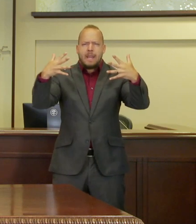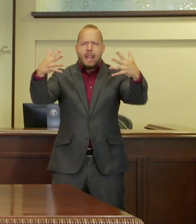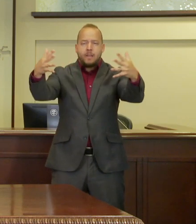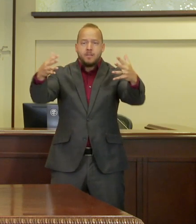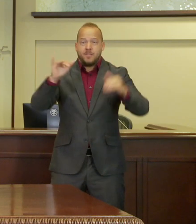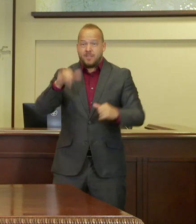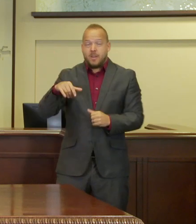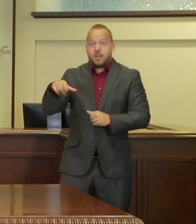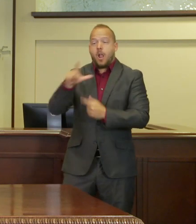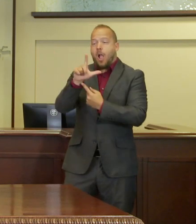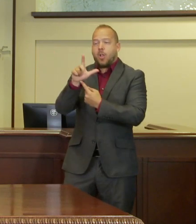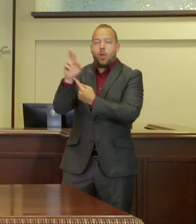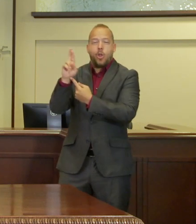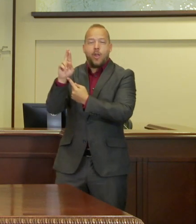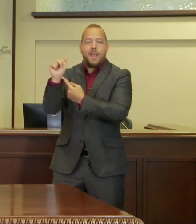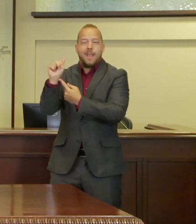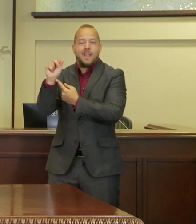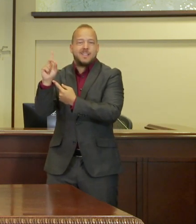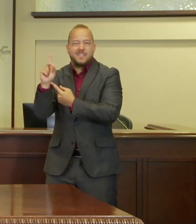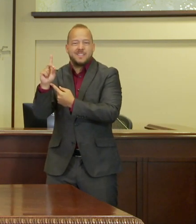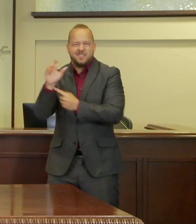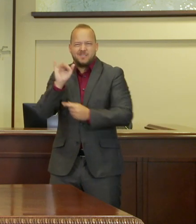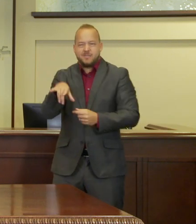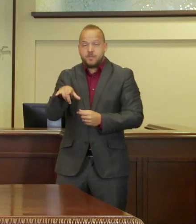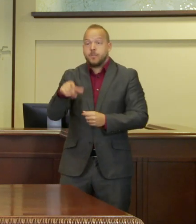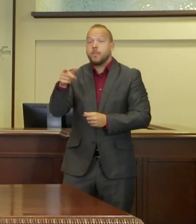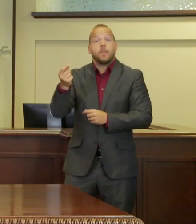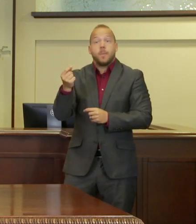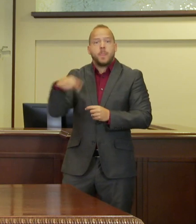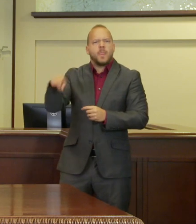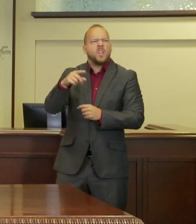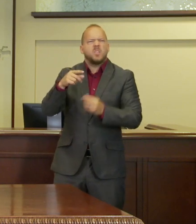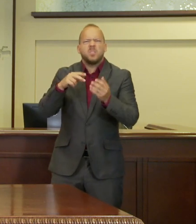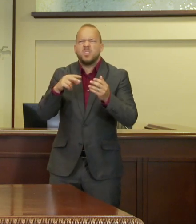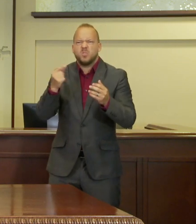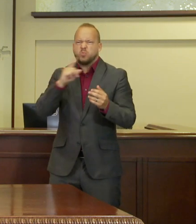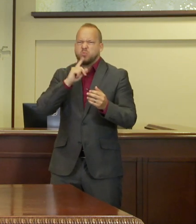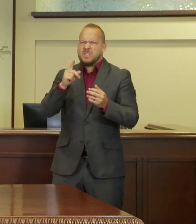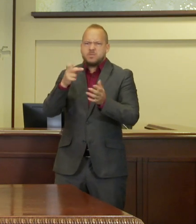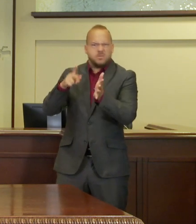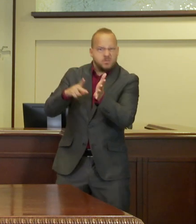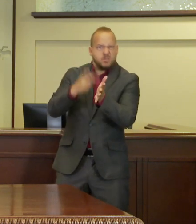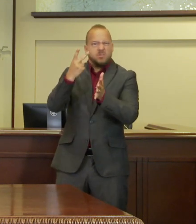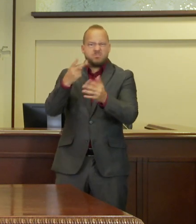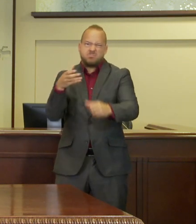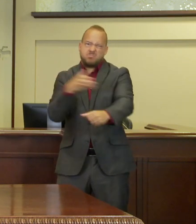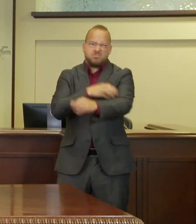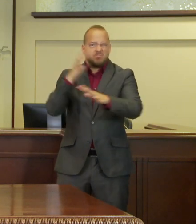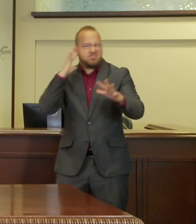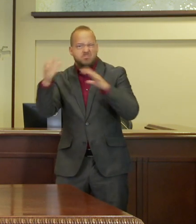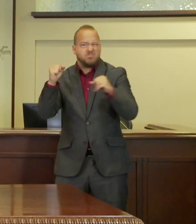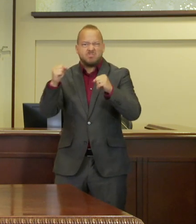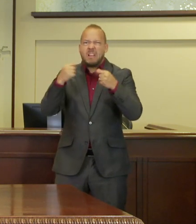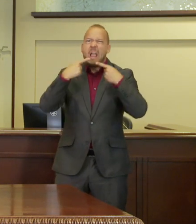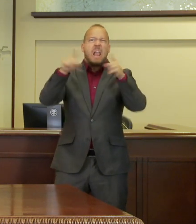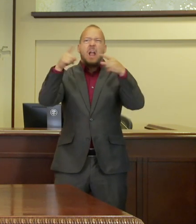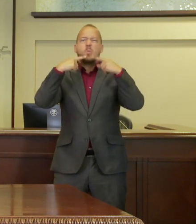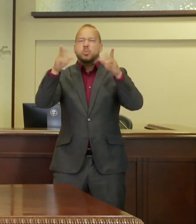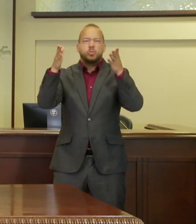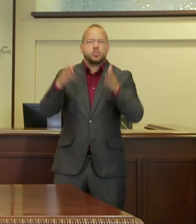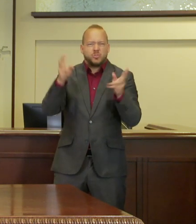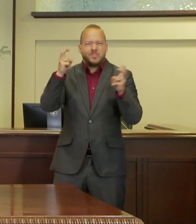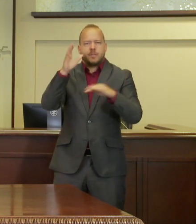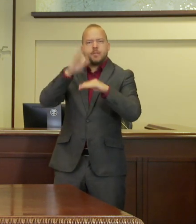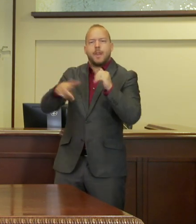and what this device does is it doubles as a public address system. It's a very effective one because it's able